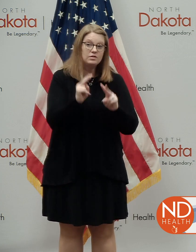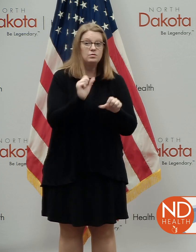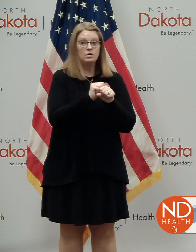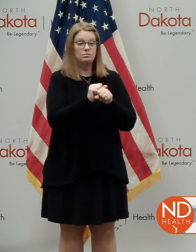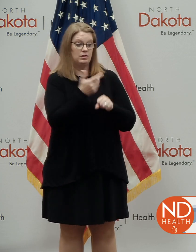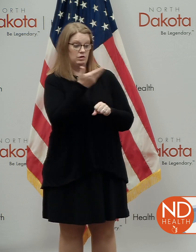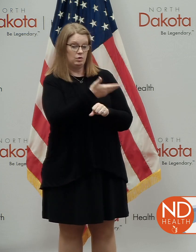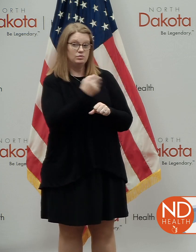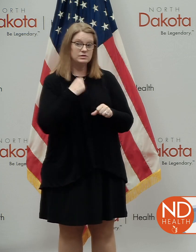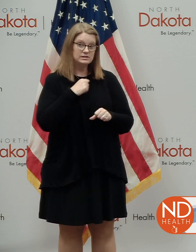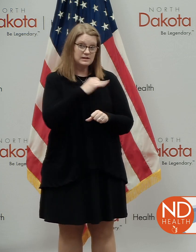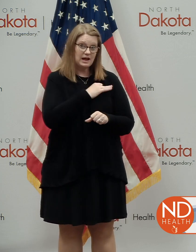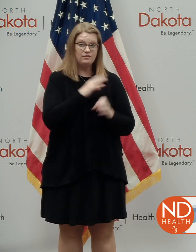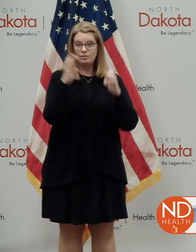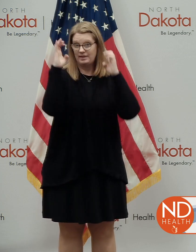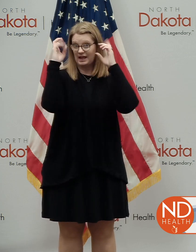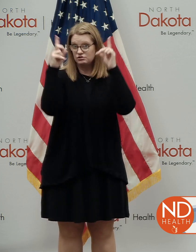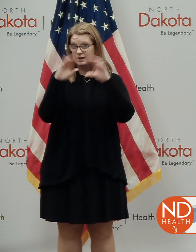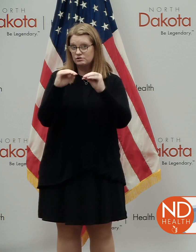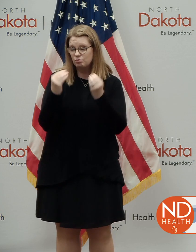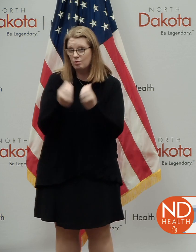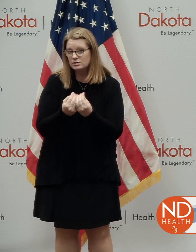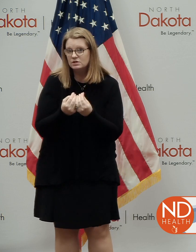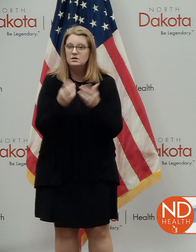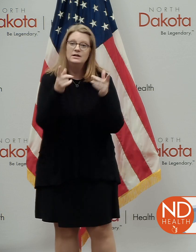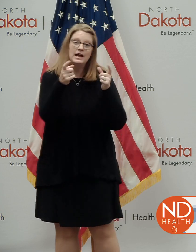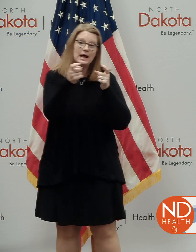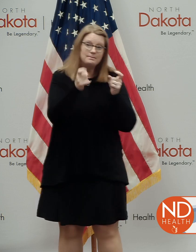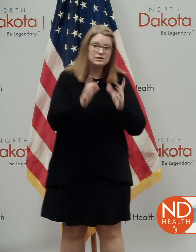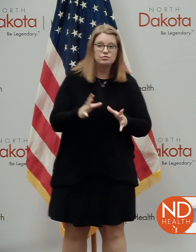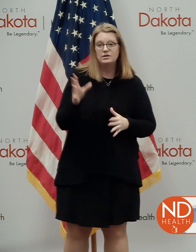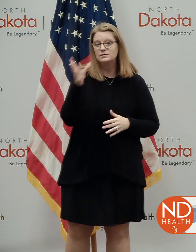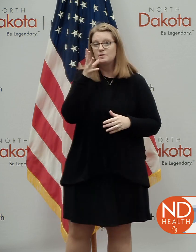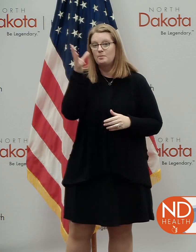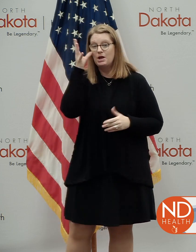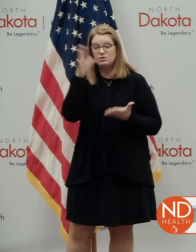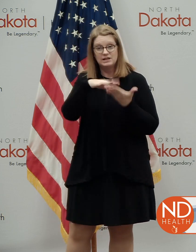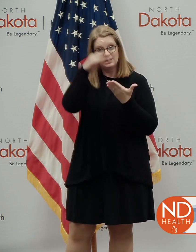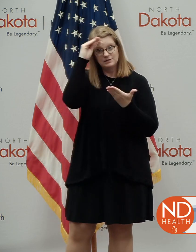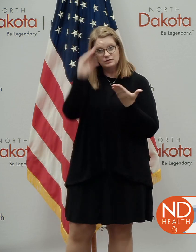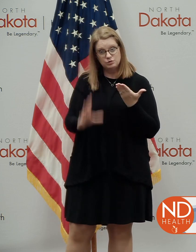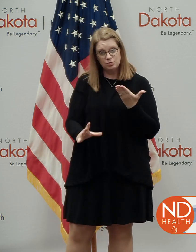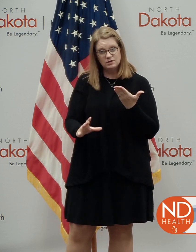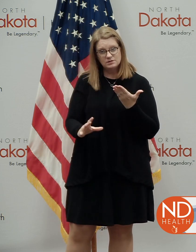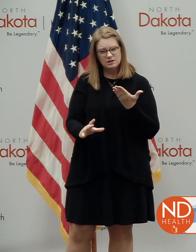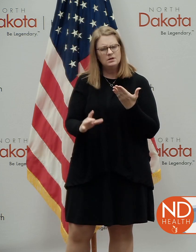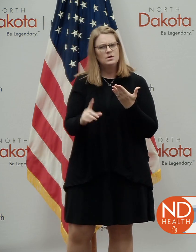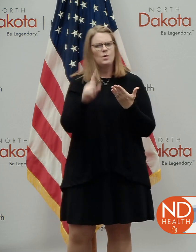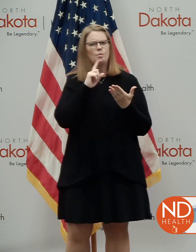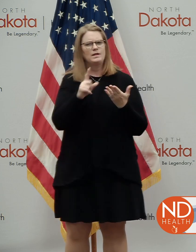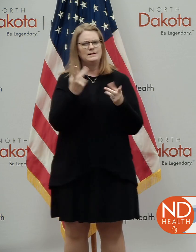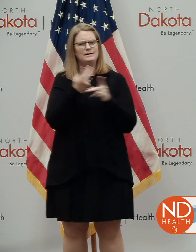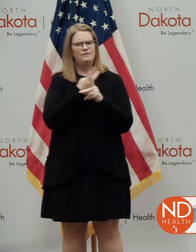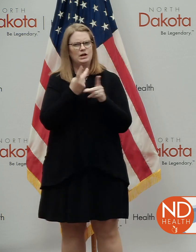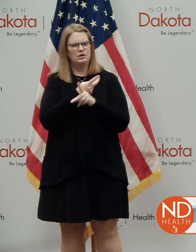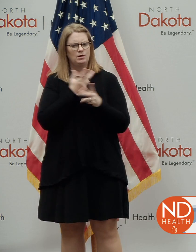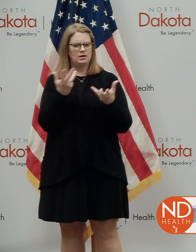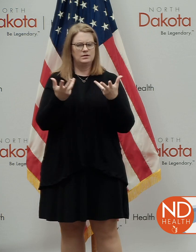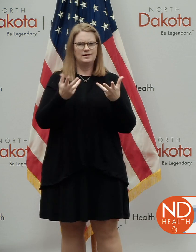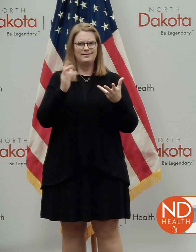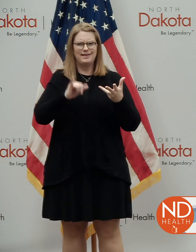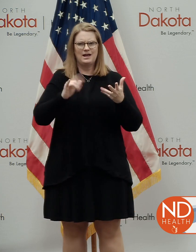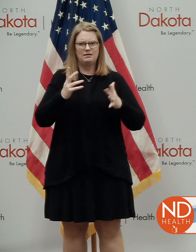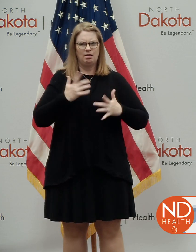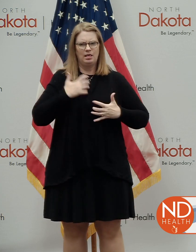staff, with educational organizations, administrators, parents, and students to figure out how to get around this